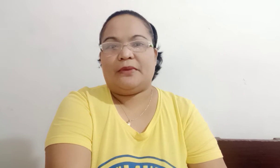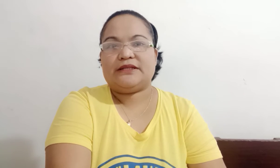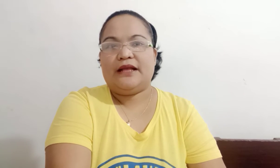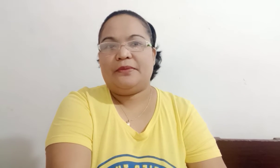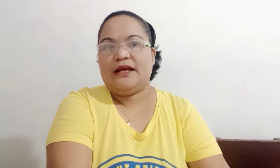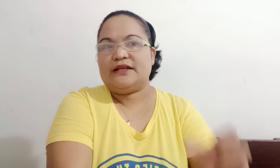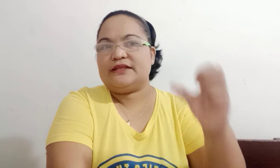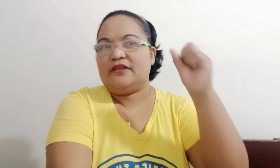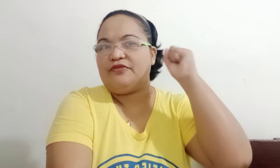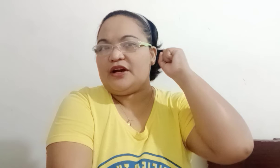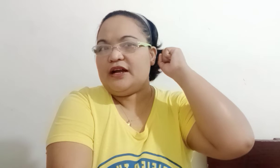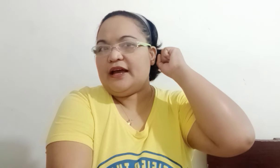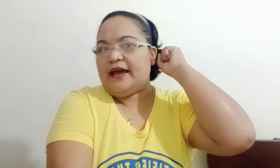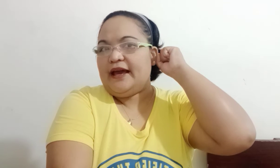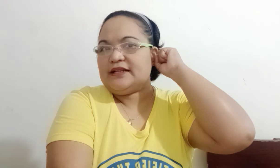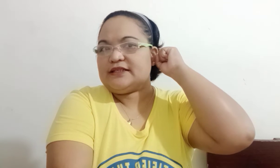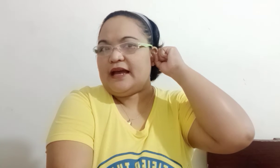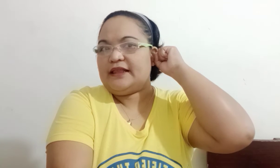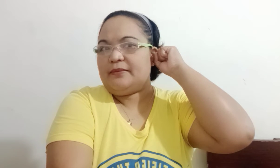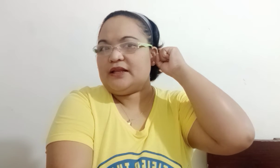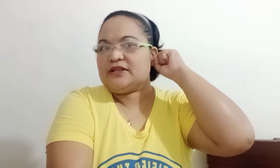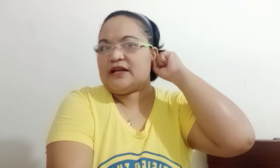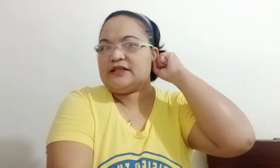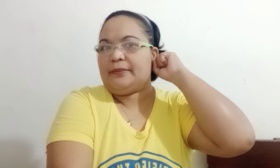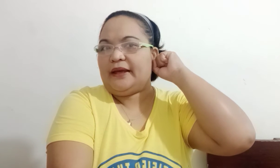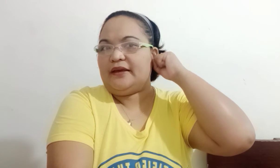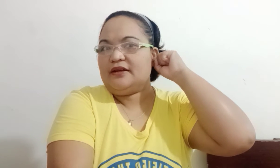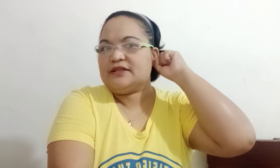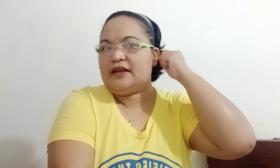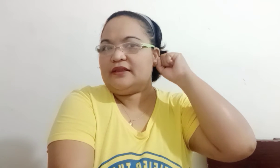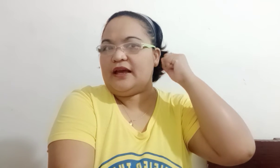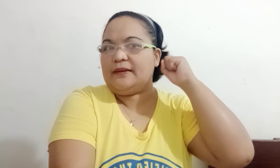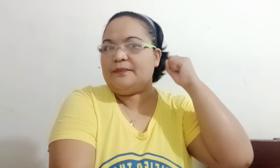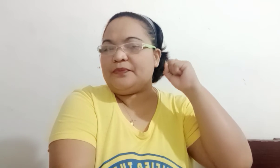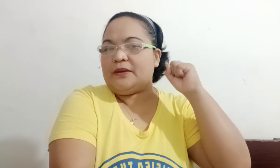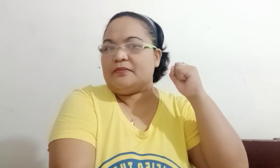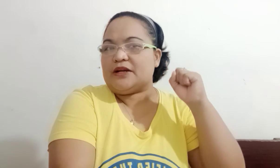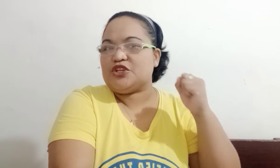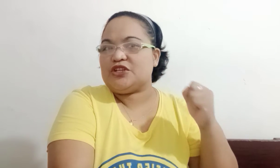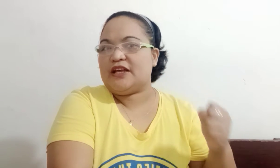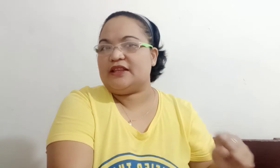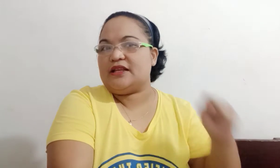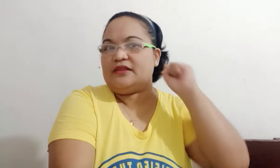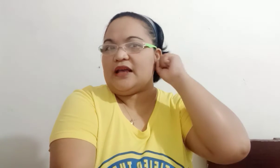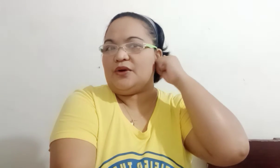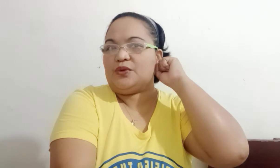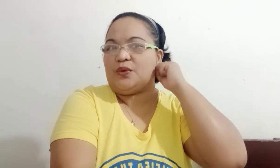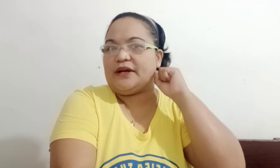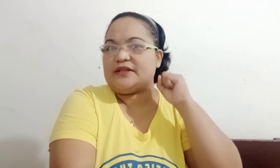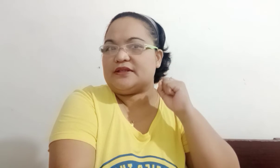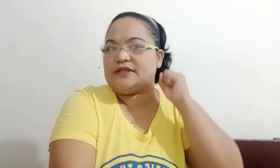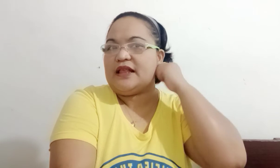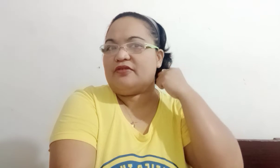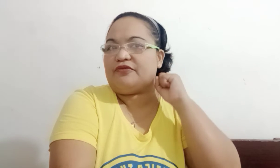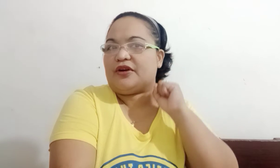pag sinabi nating silver, S sign naman siya sa may ears and then mag-shake din downward. Silver,